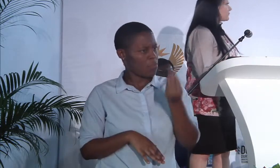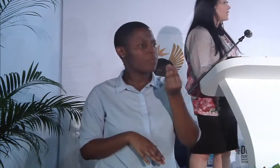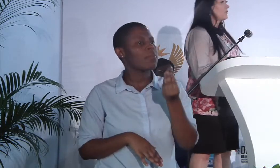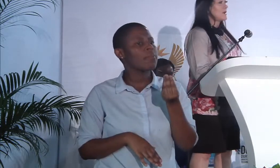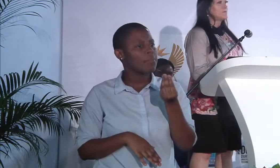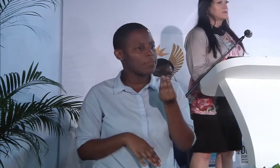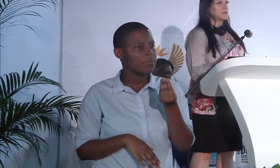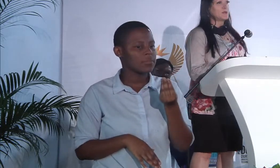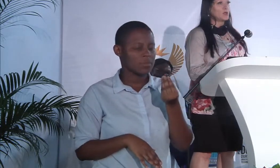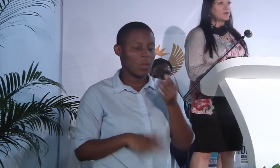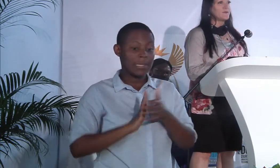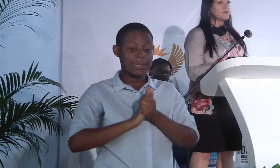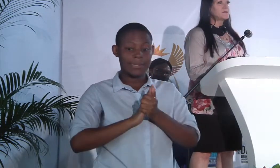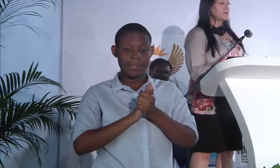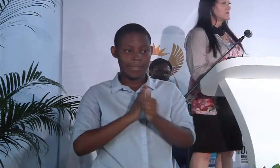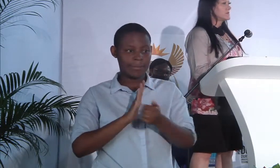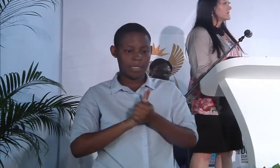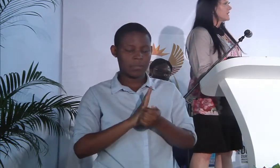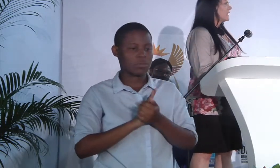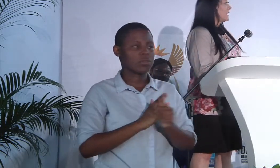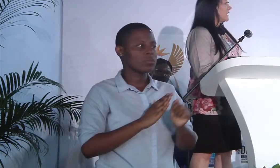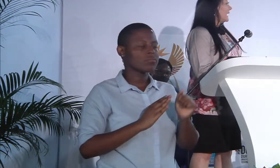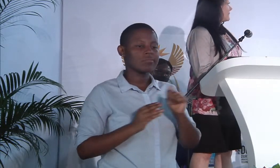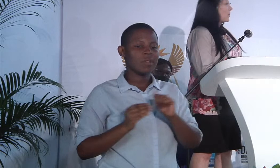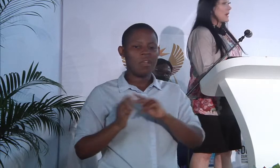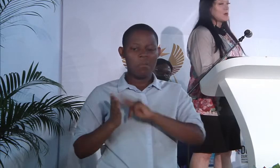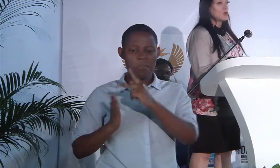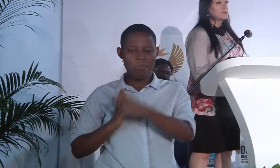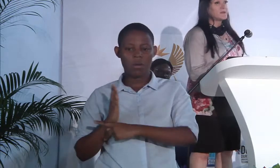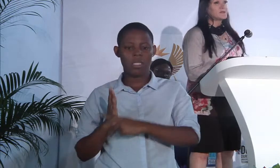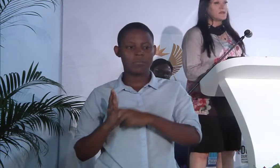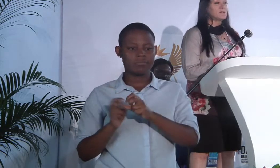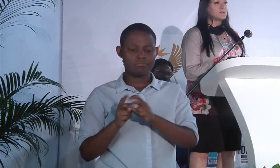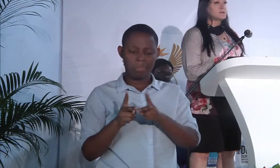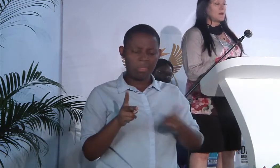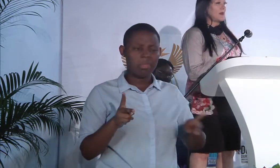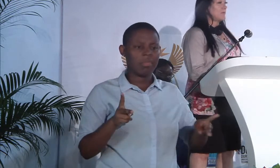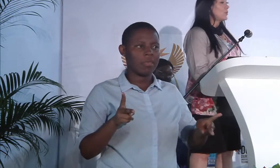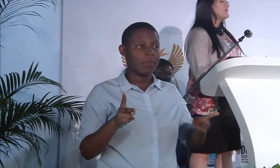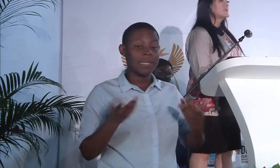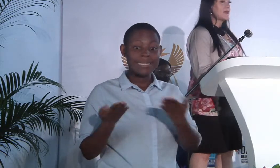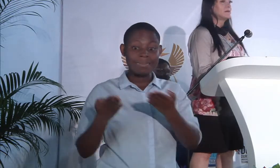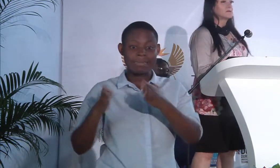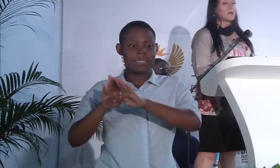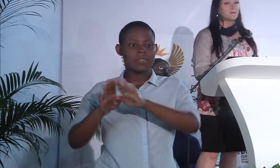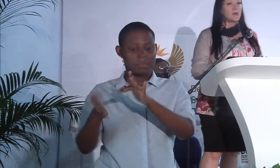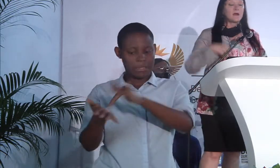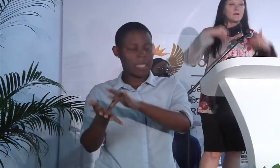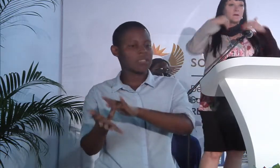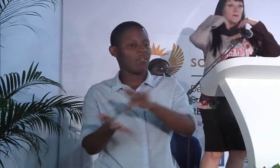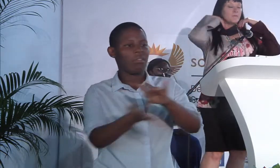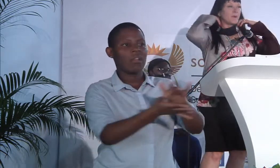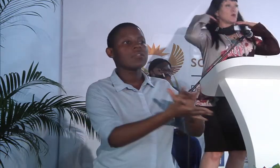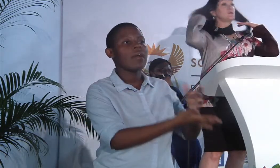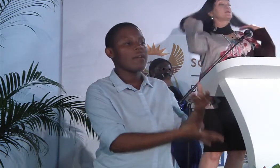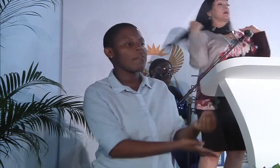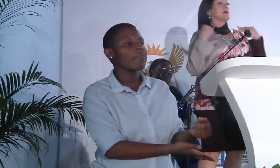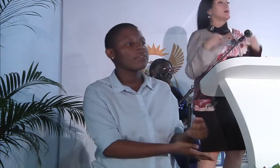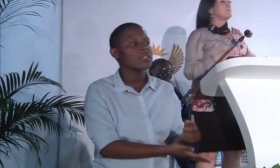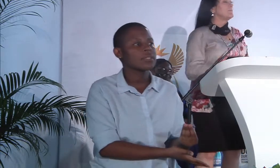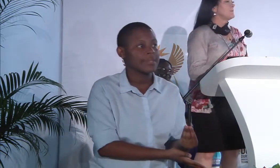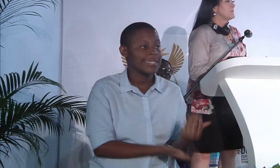skills programs in a lot of these centres, or our lockdown centres. We've scaled down now